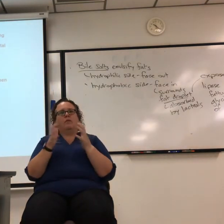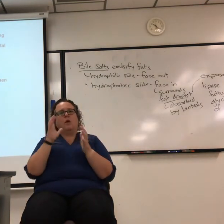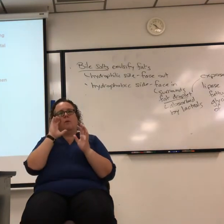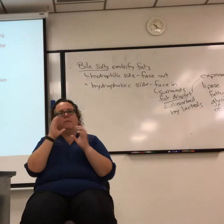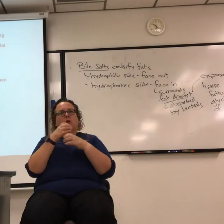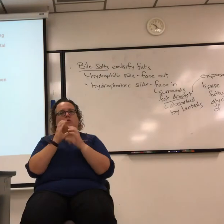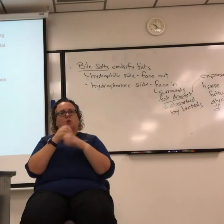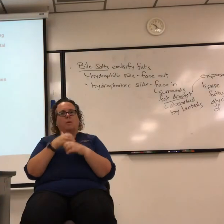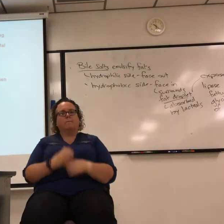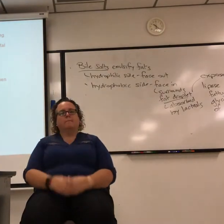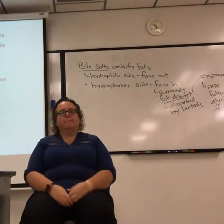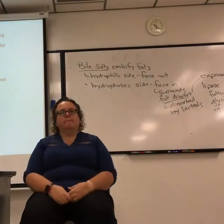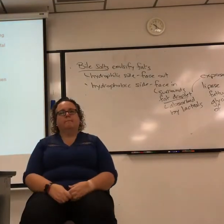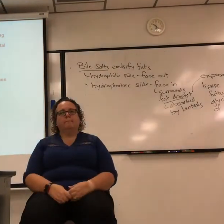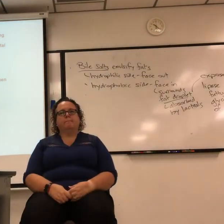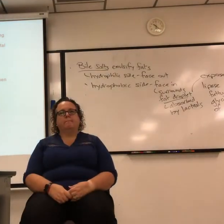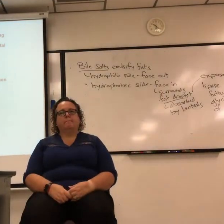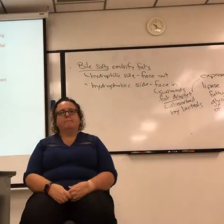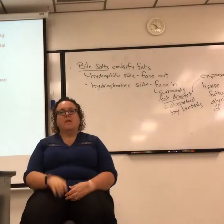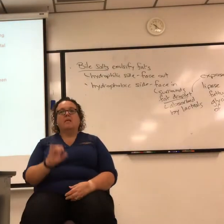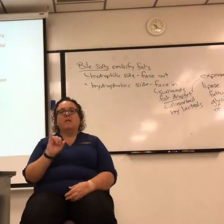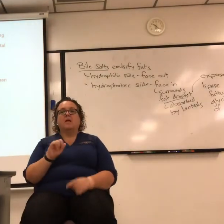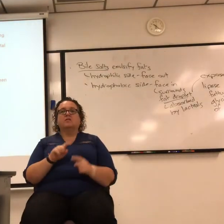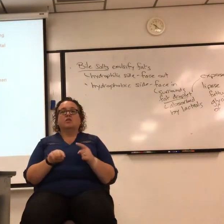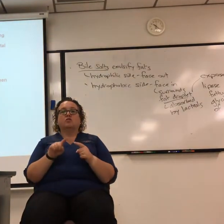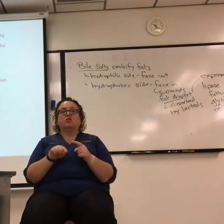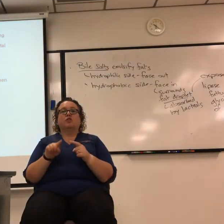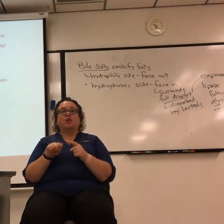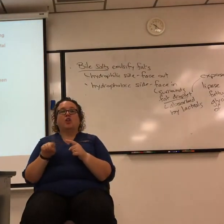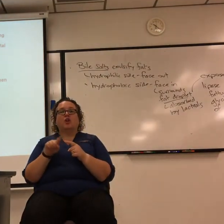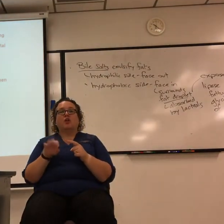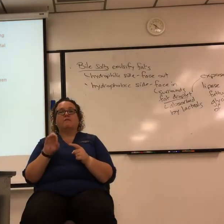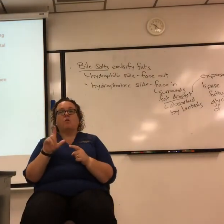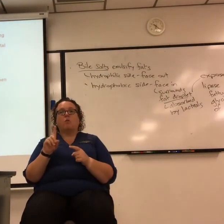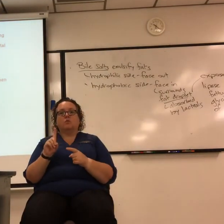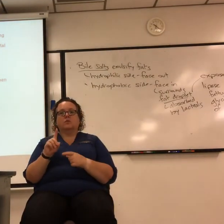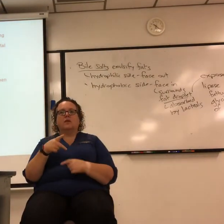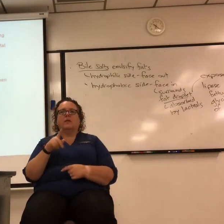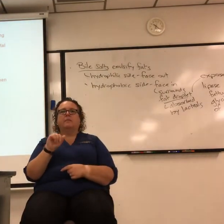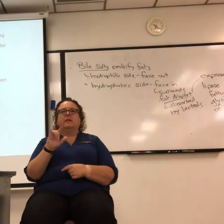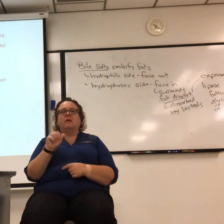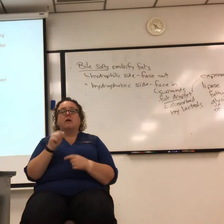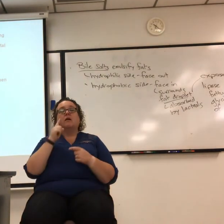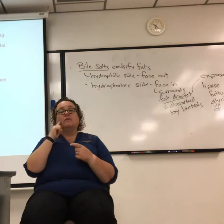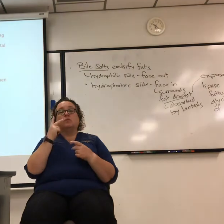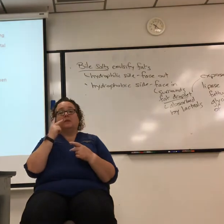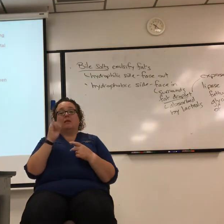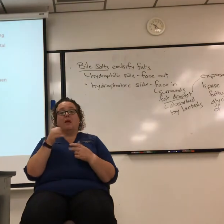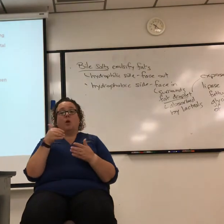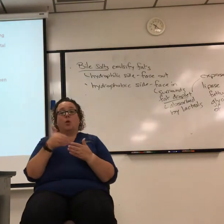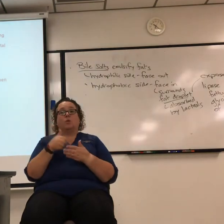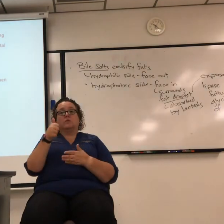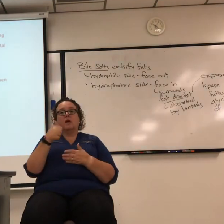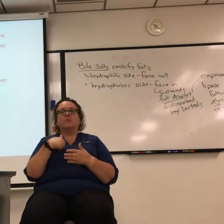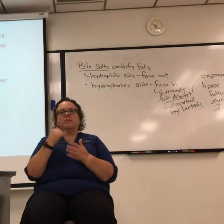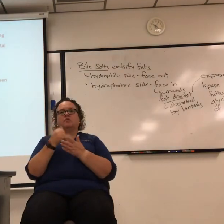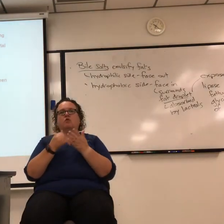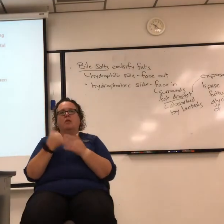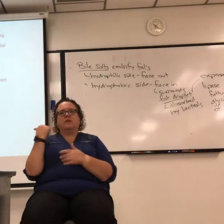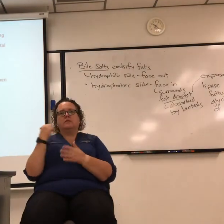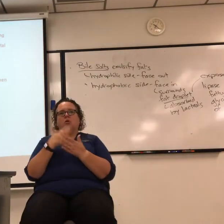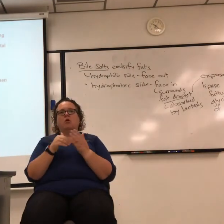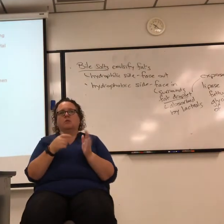Okay. Those are the circular folds. Those are the pleca. So if you look at this close up, let me draw this right